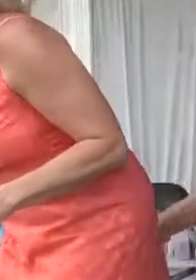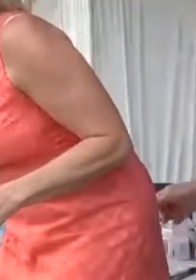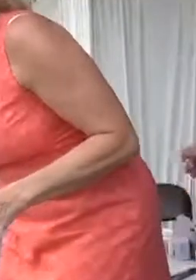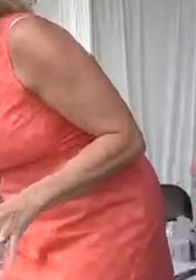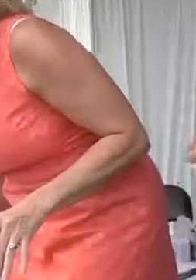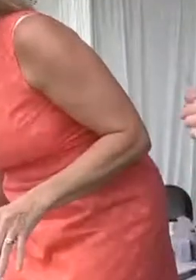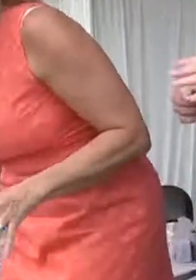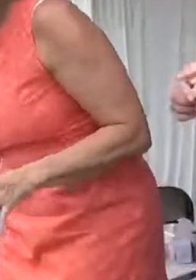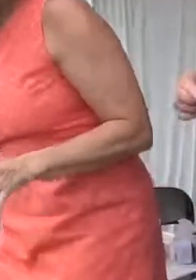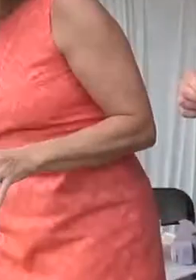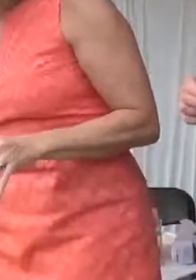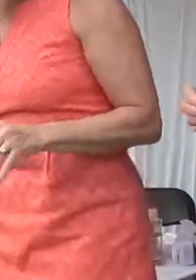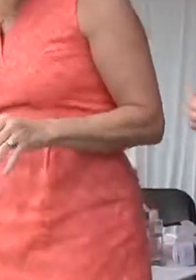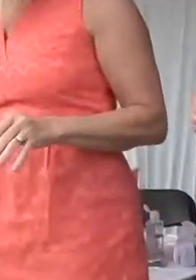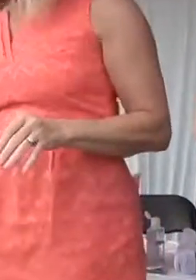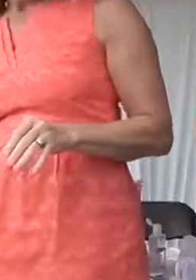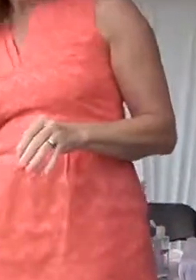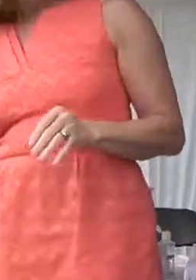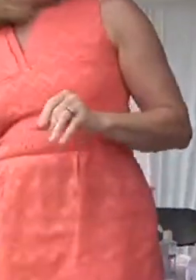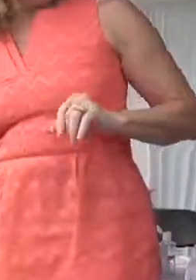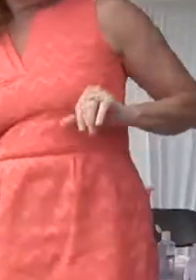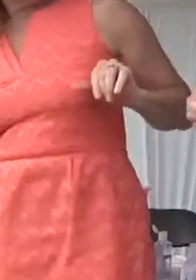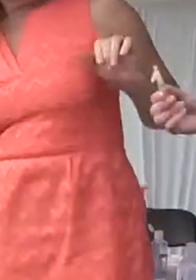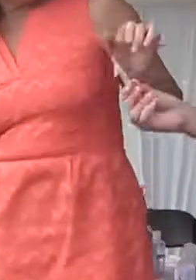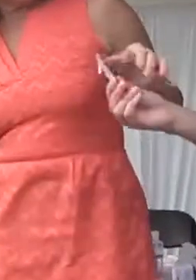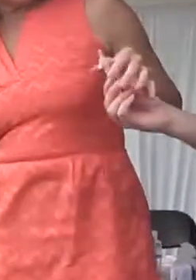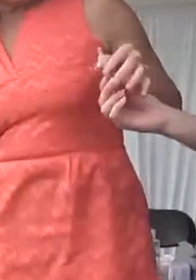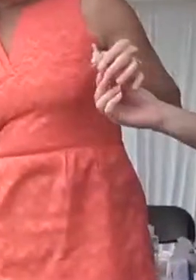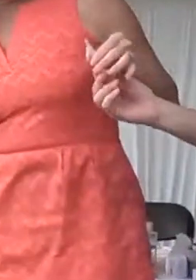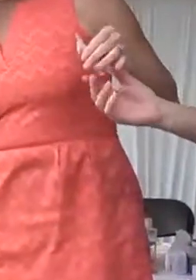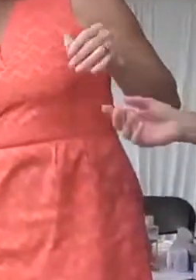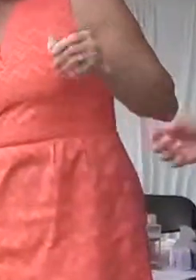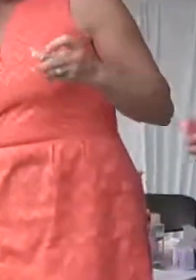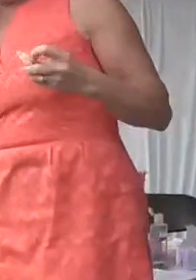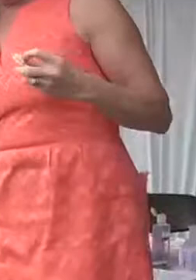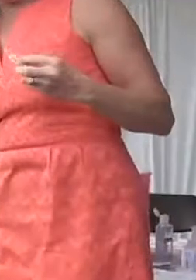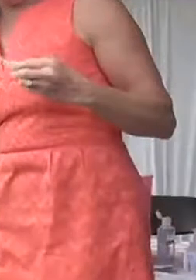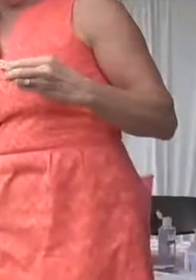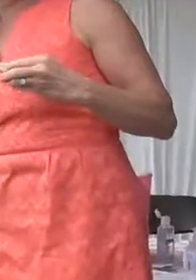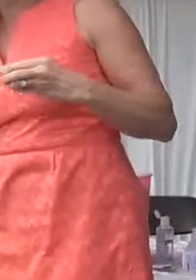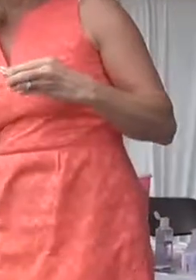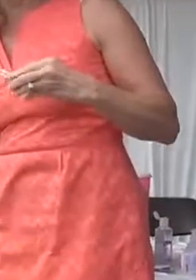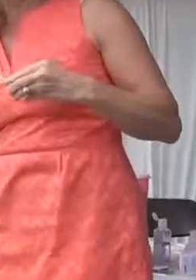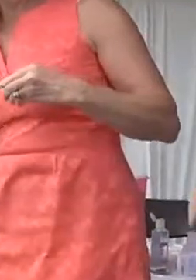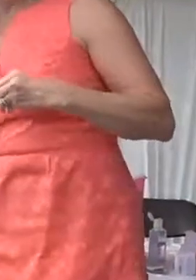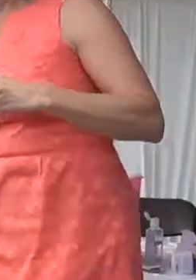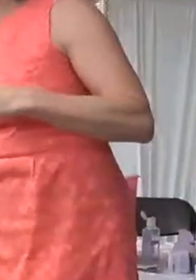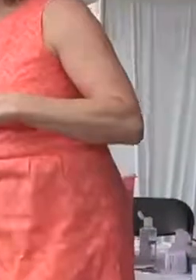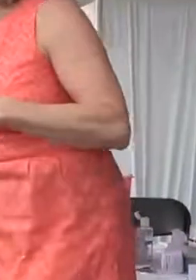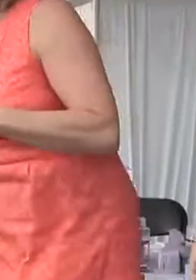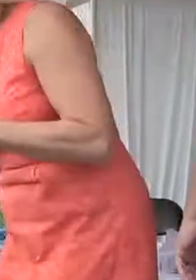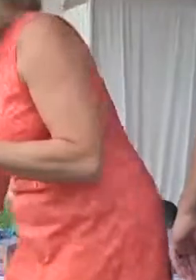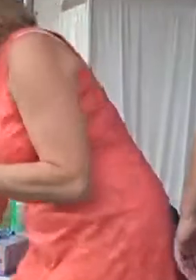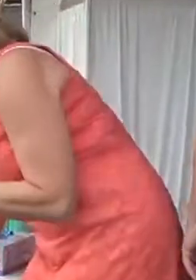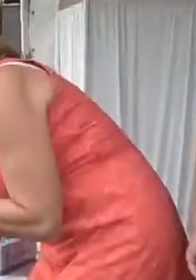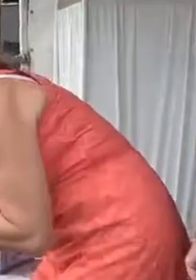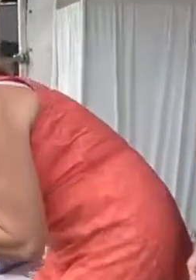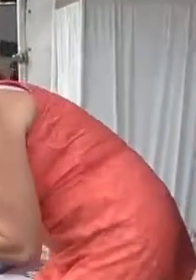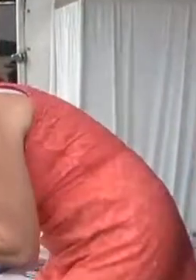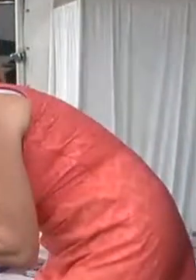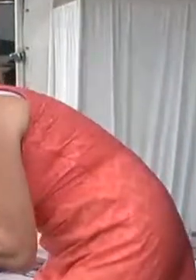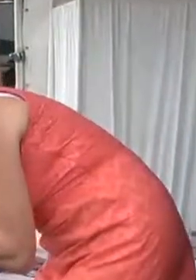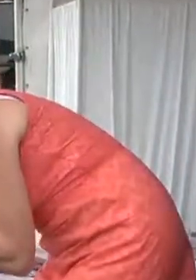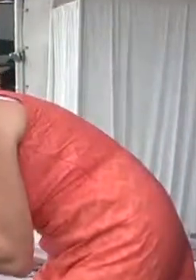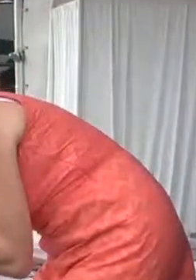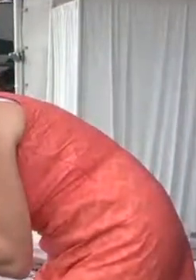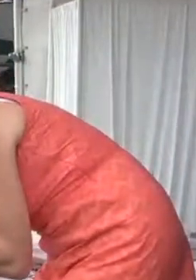seniors, pregnant women, and those with underlying medical conditions should get the flu vaccine. But we definitely want to make sure that everyone